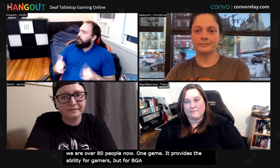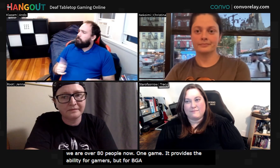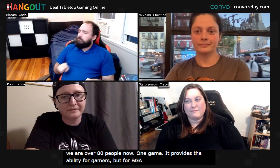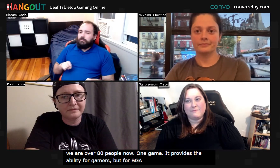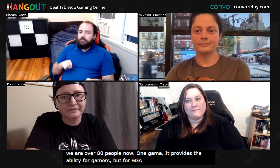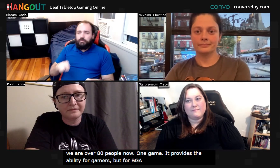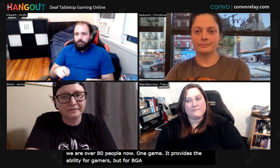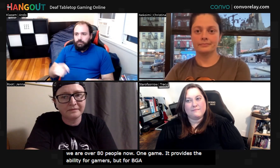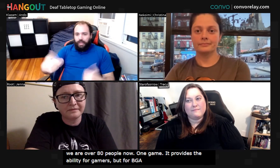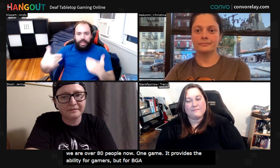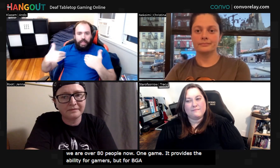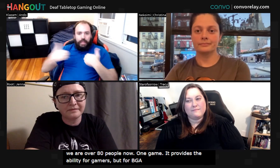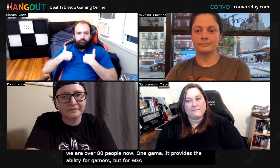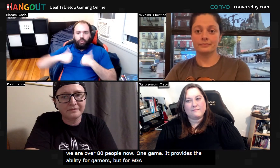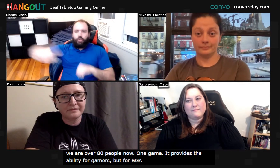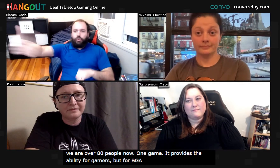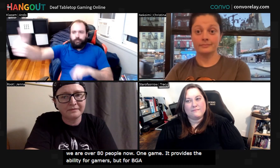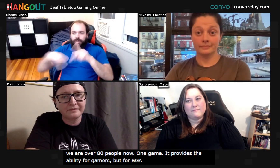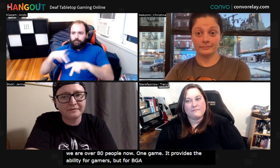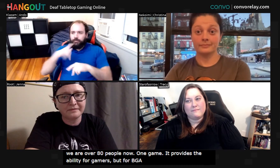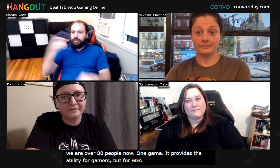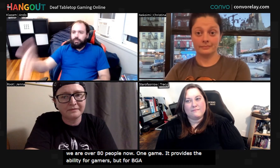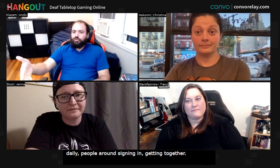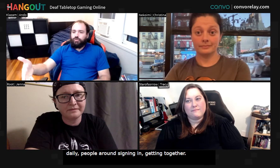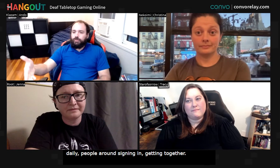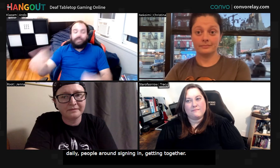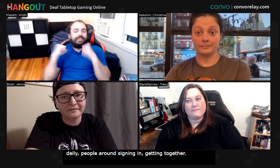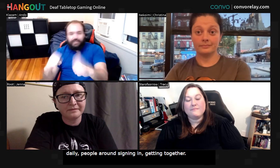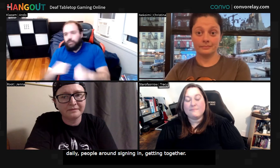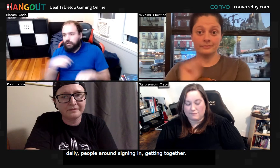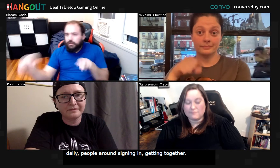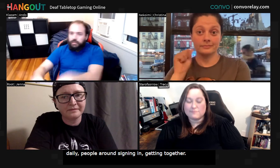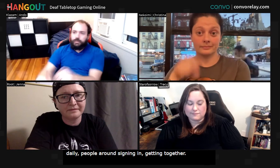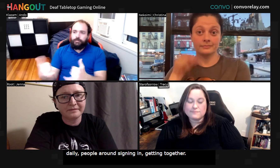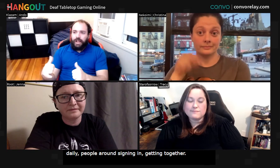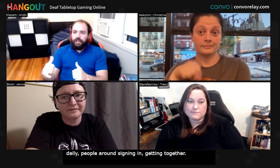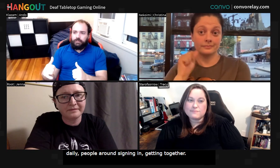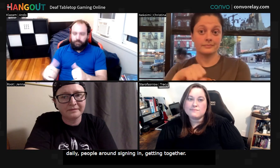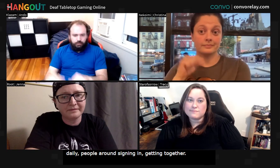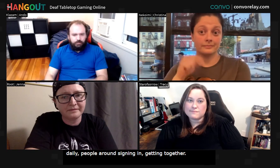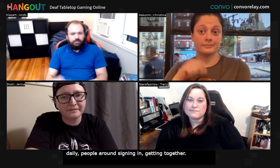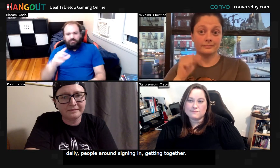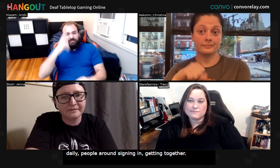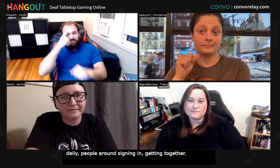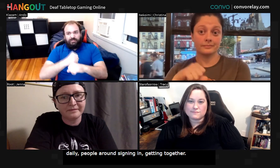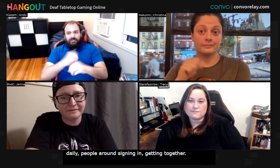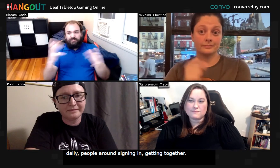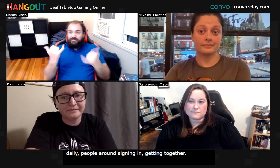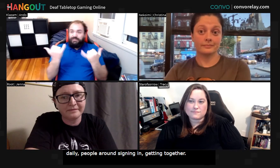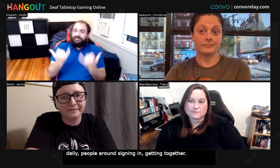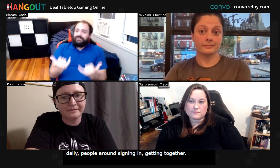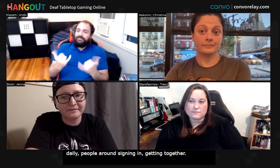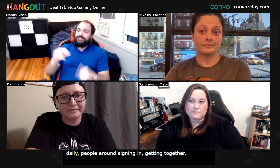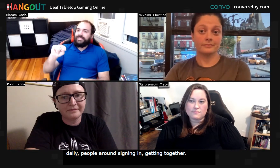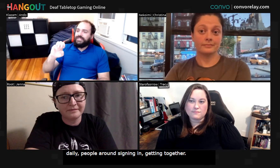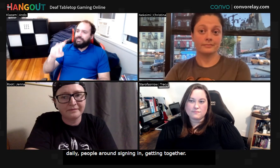so, if I was bored and want to play, or got other things, I could jump into other games. I could jump in to play with them. Absolutely. So